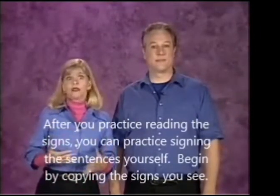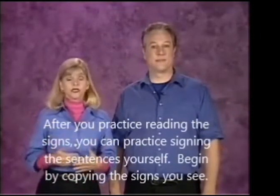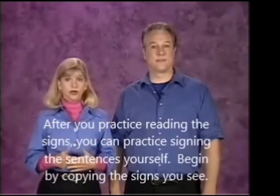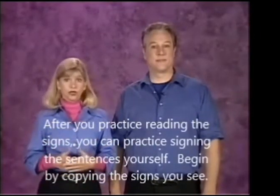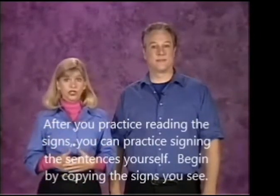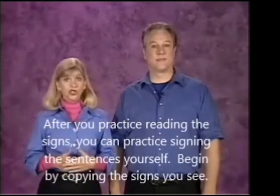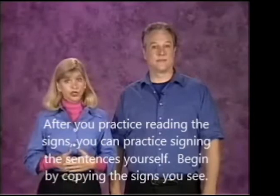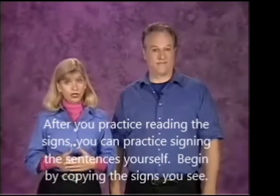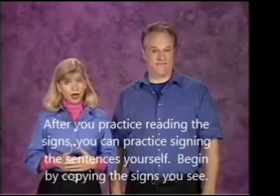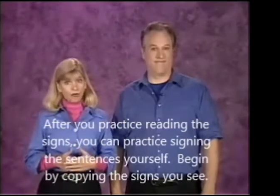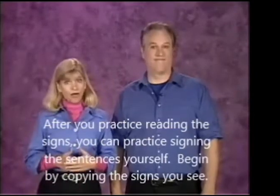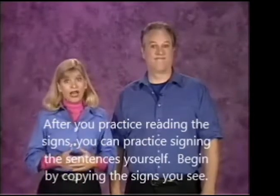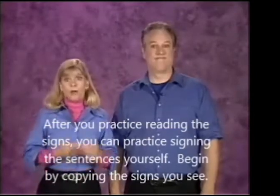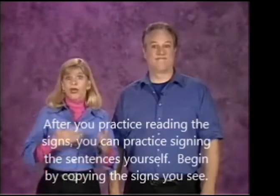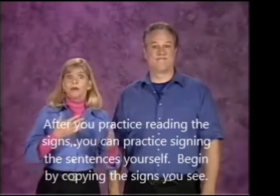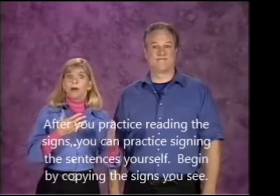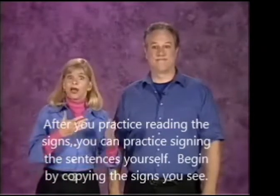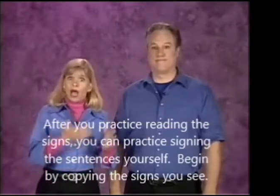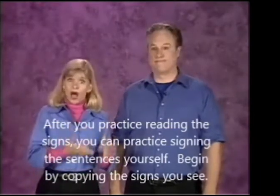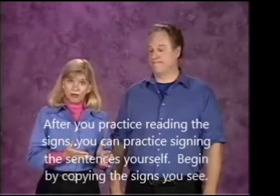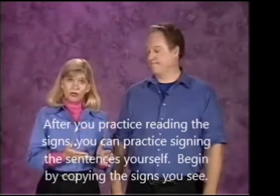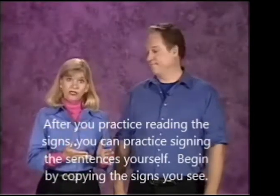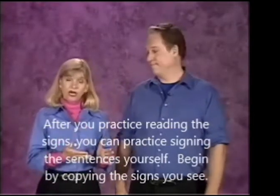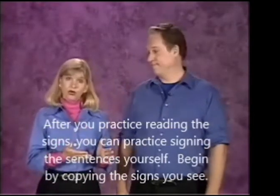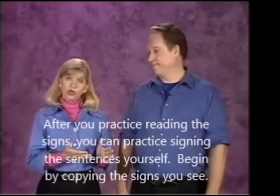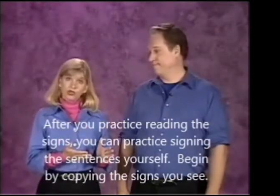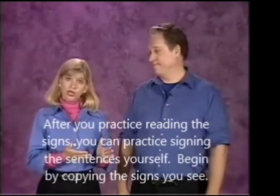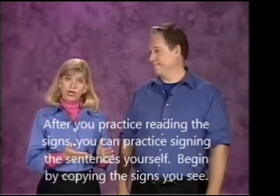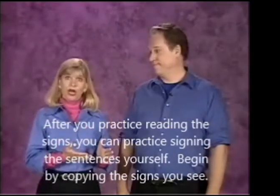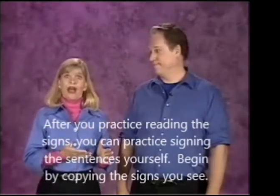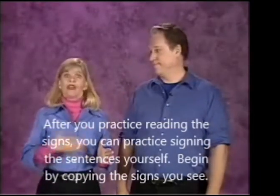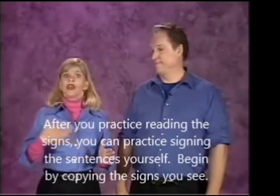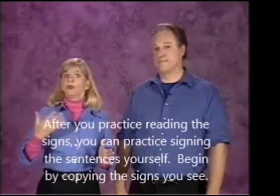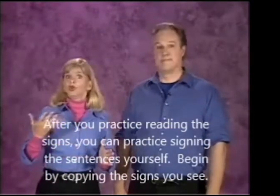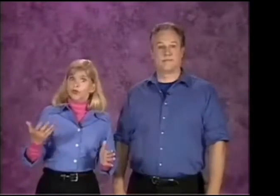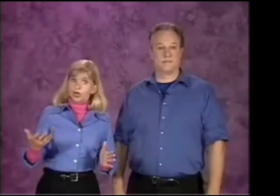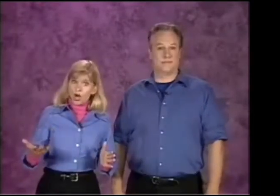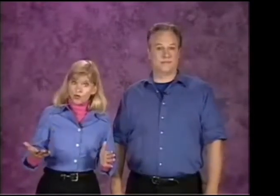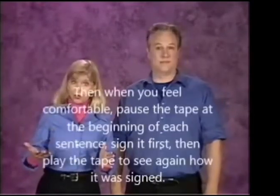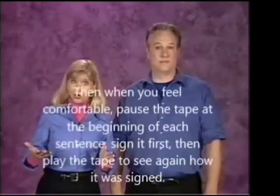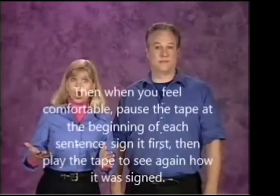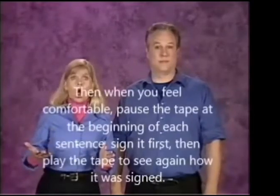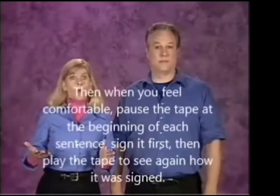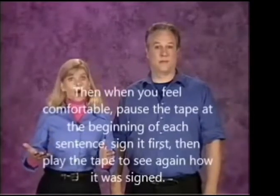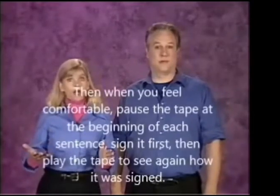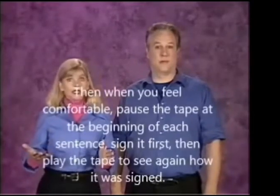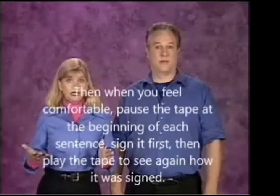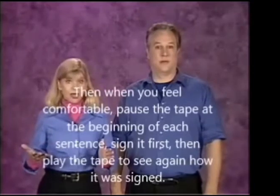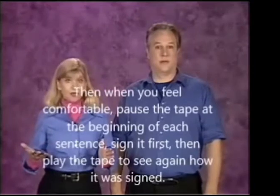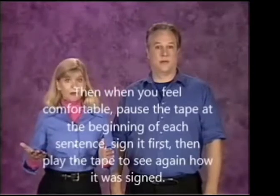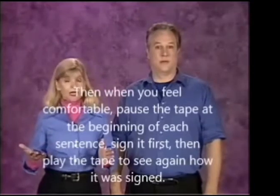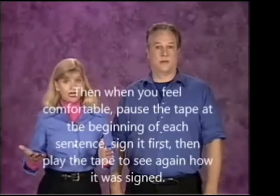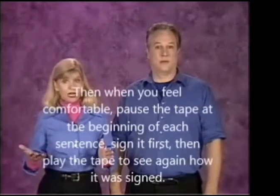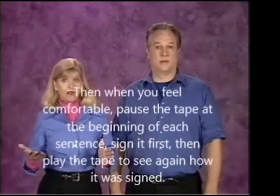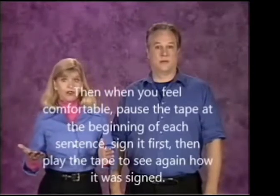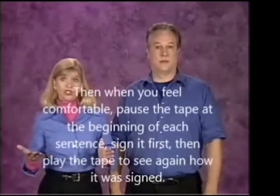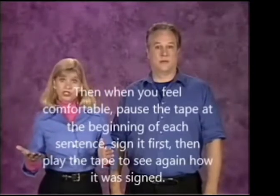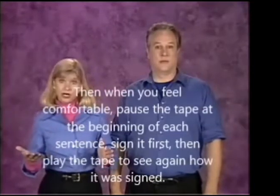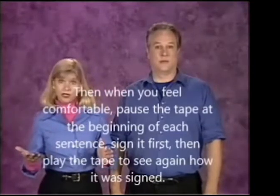the sentences yourself. Begin by copying the signers you see. Then when you feel comfortable, pause the tape at the beginning of each